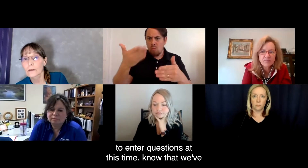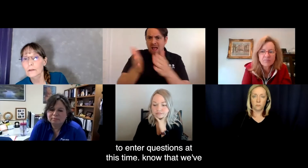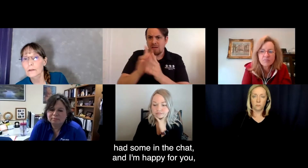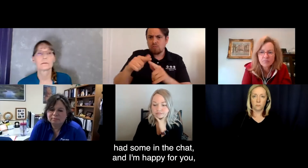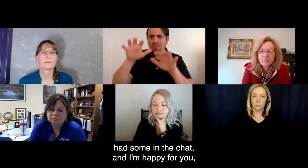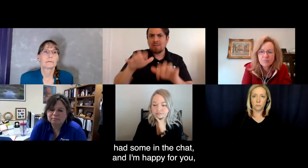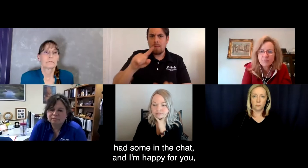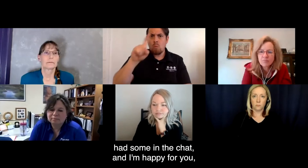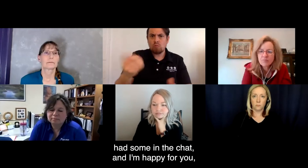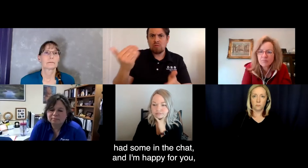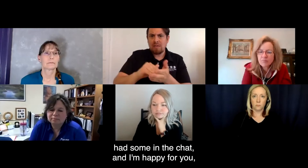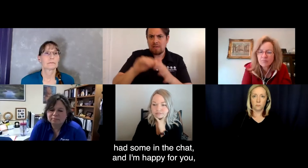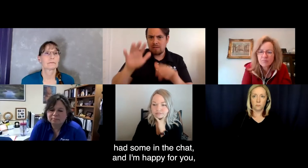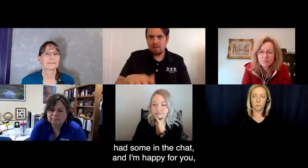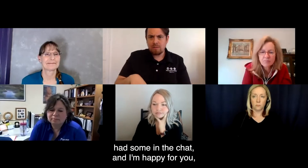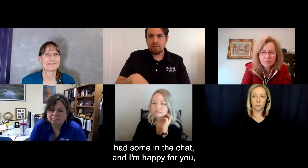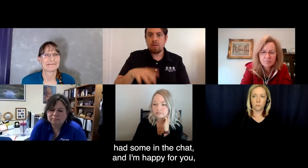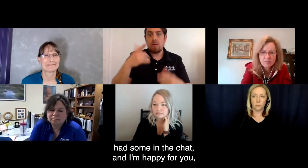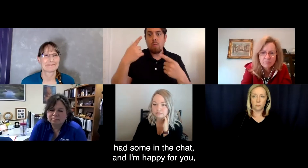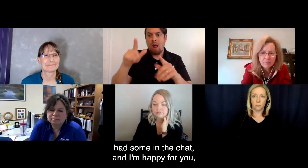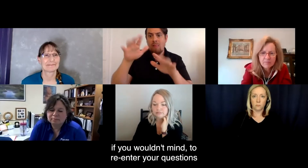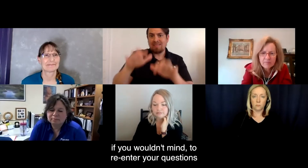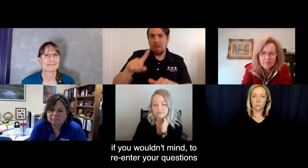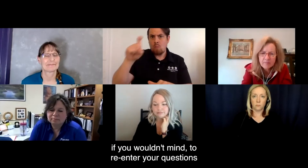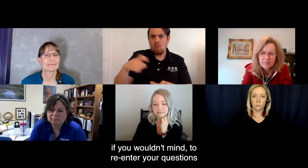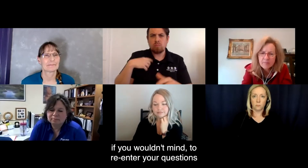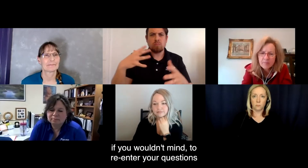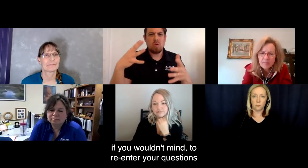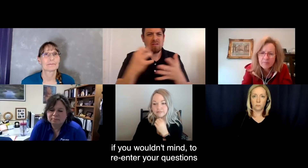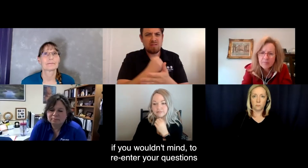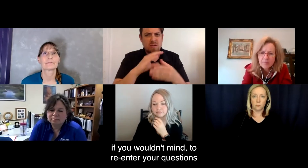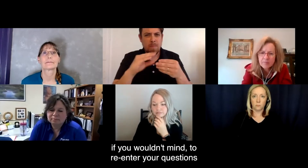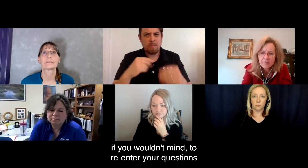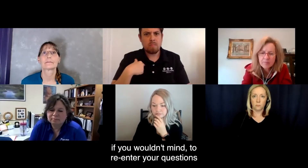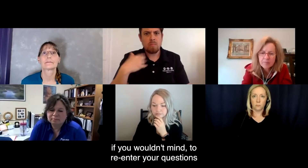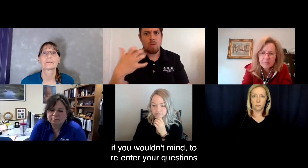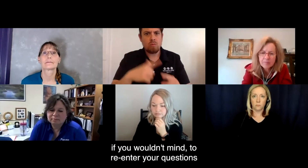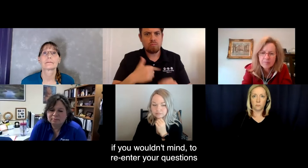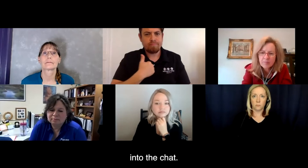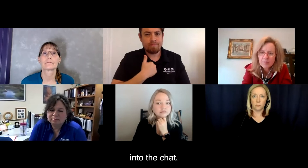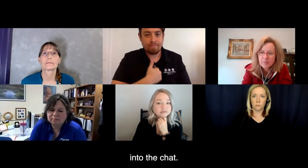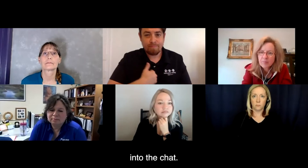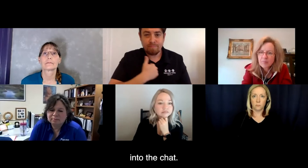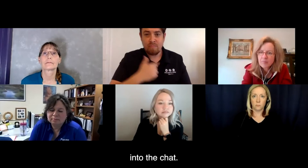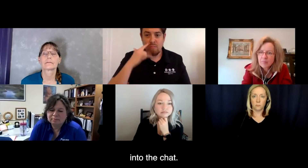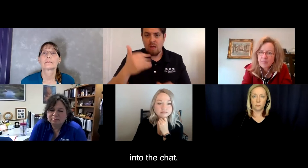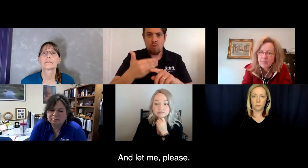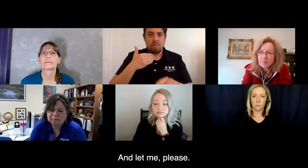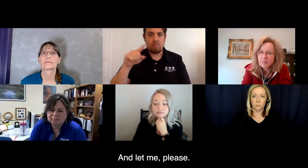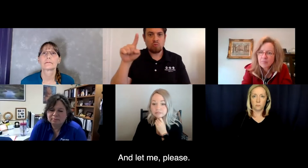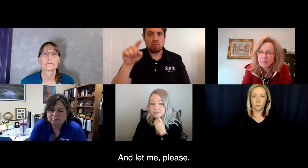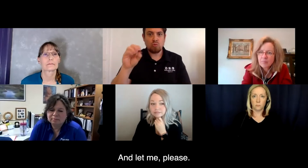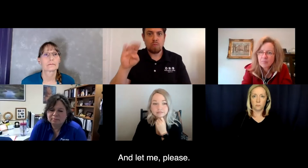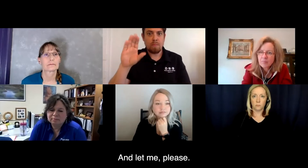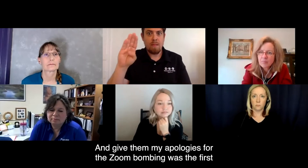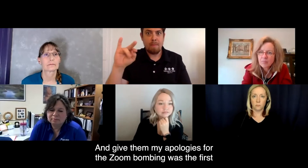time. I know that we've had some in the chat, and I'm happy for you, if you wouldn't mind, to re-enter your questions into the chat. And let